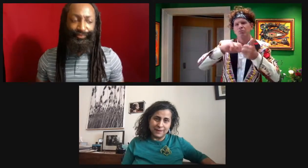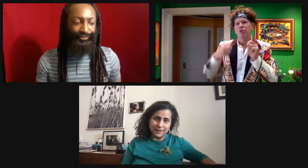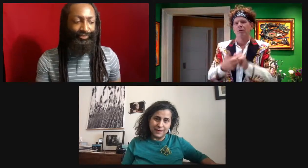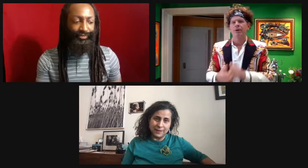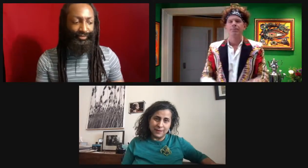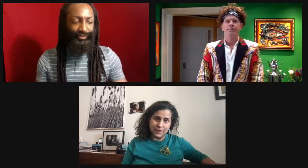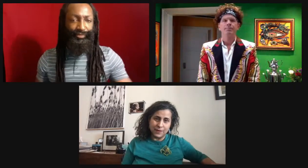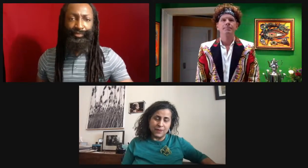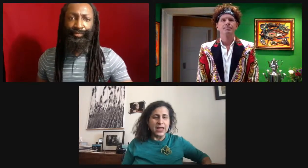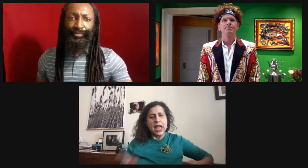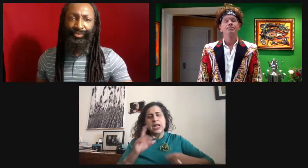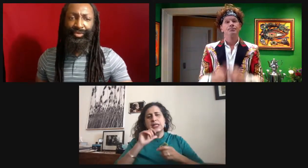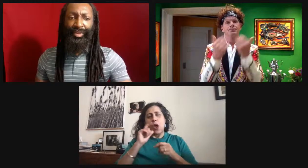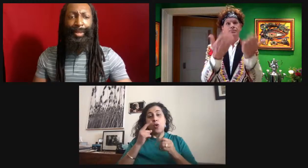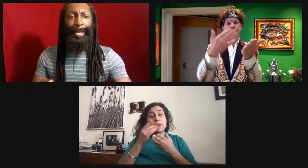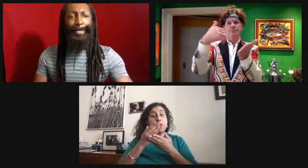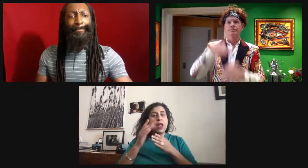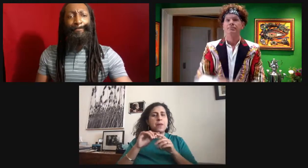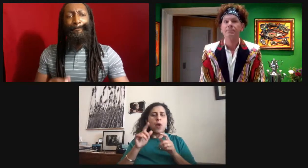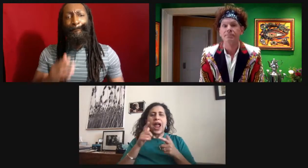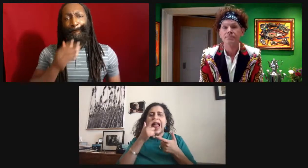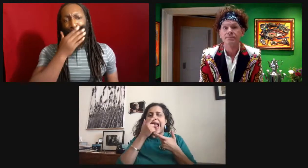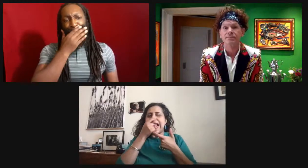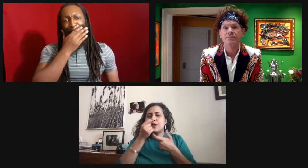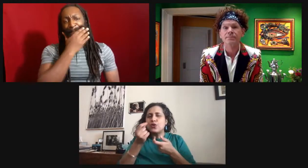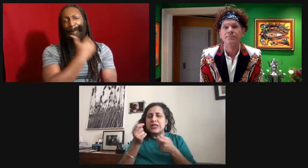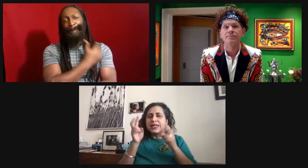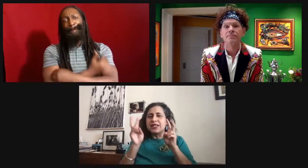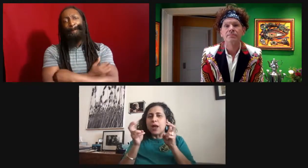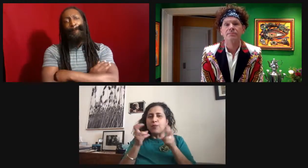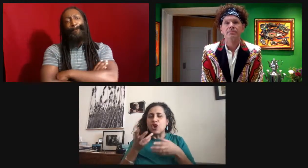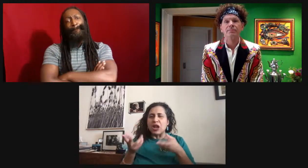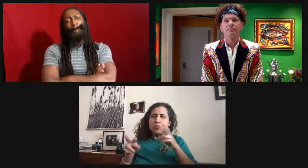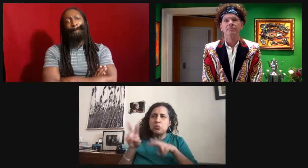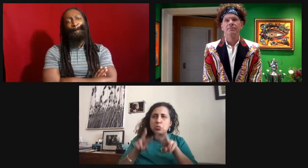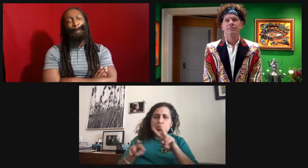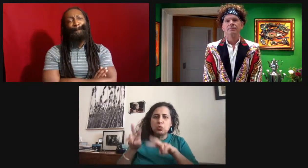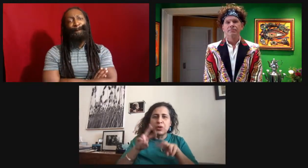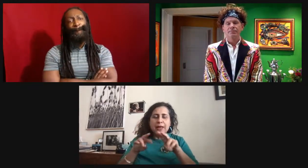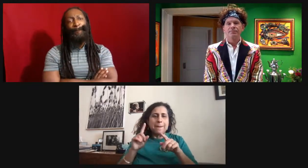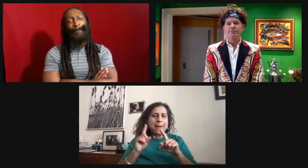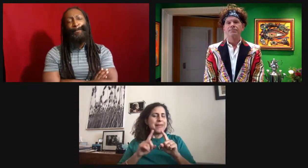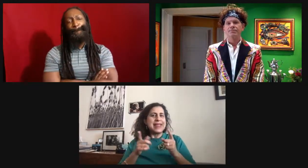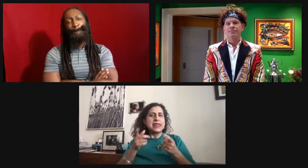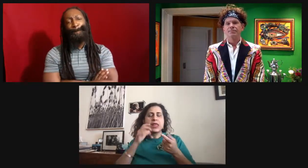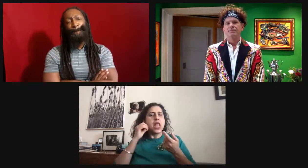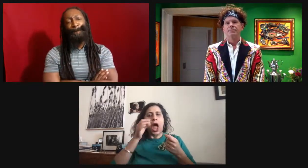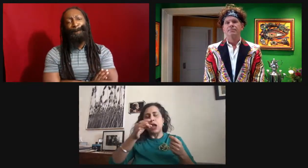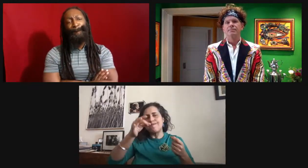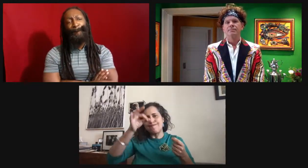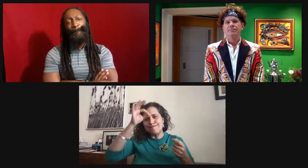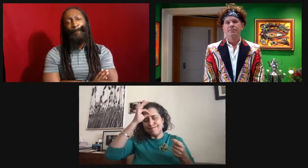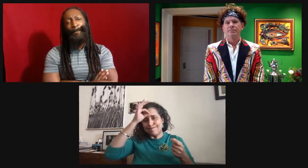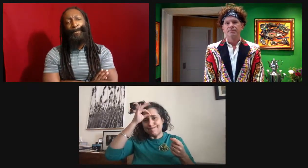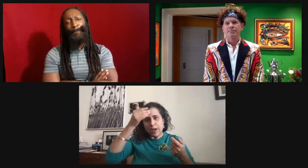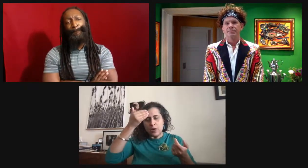You know, that's the problem as well. We're excluded from that. Orkid is saying.